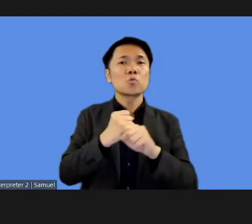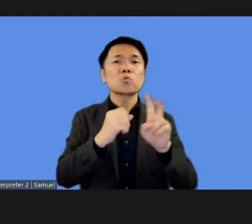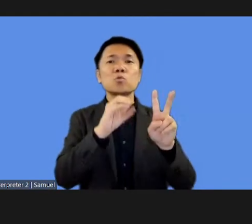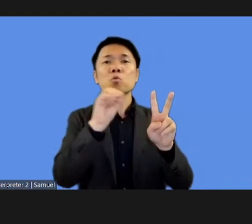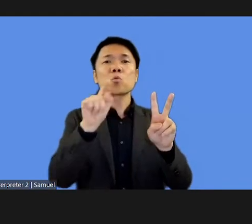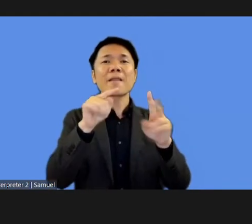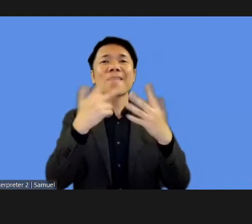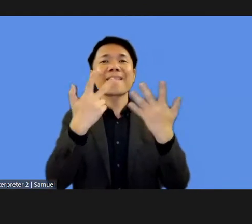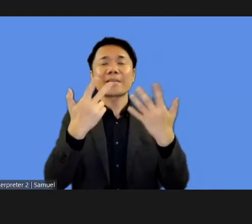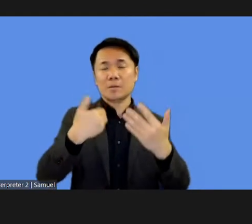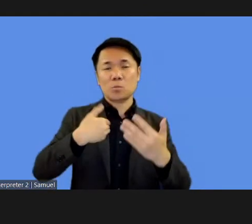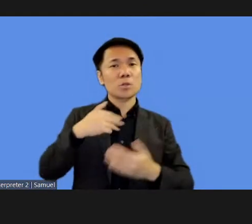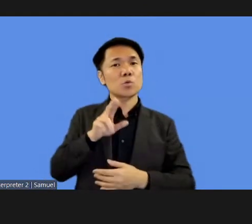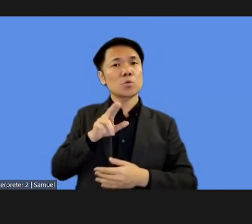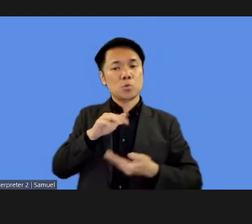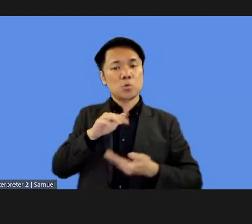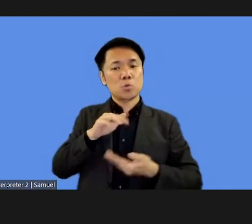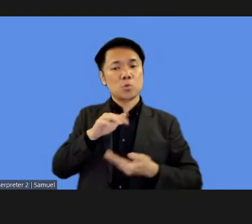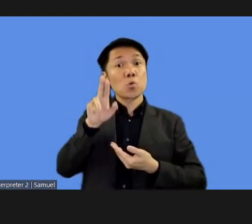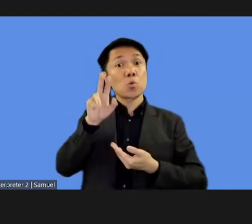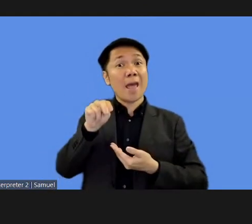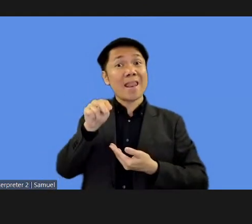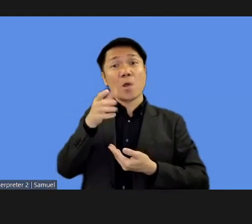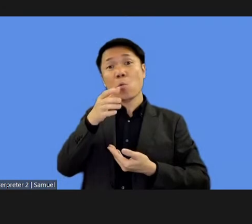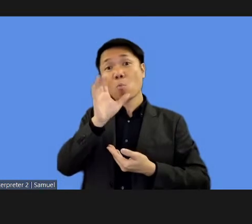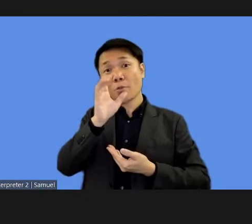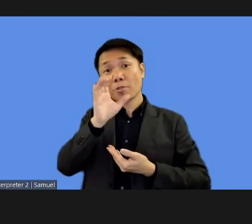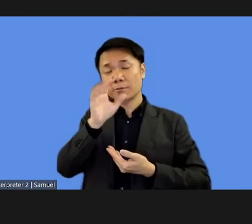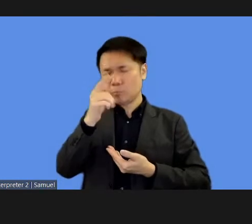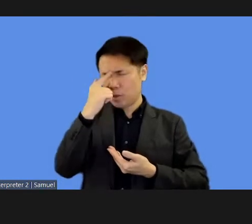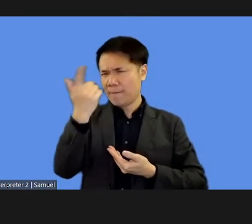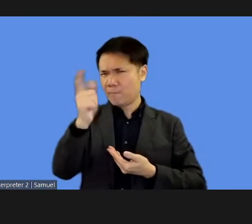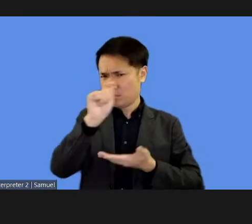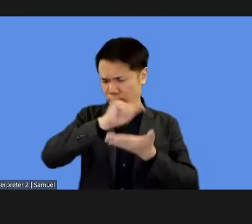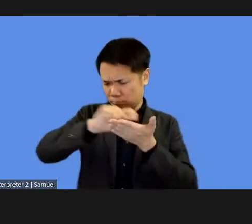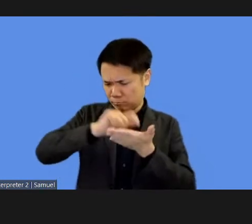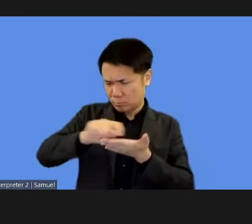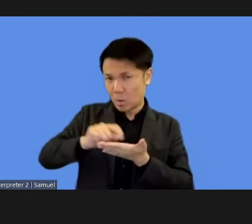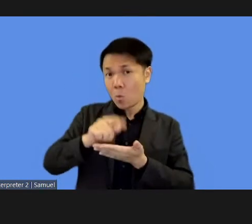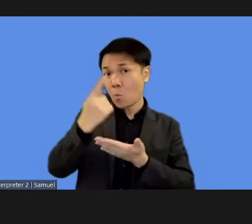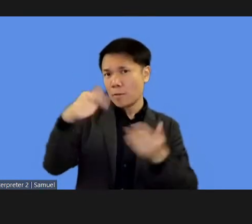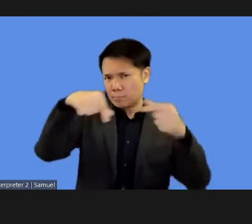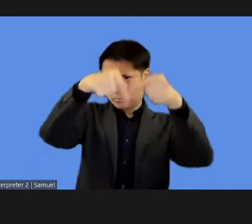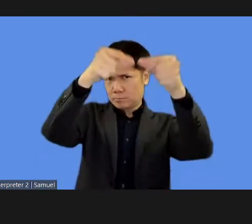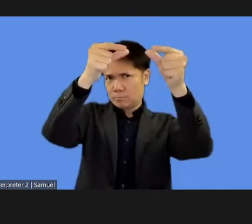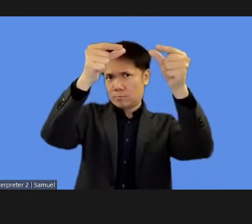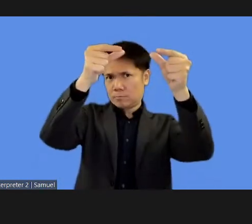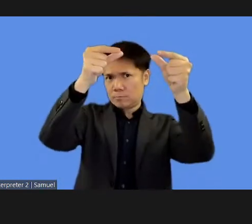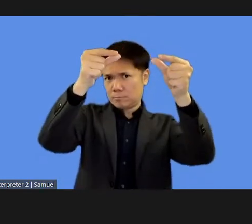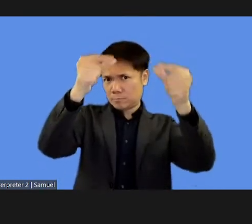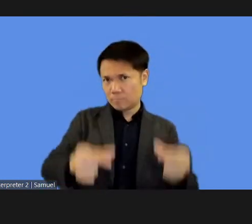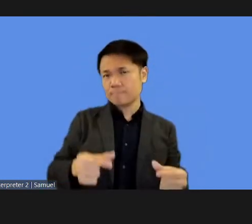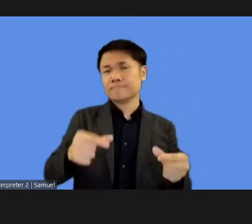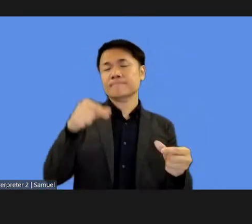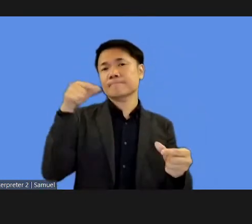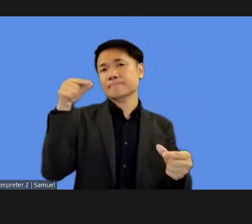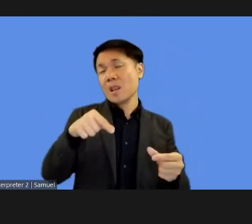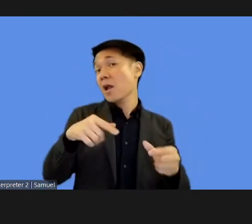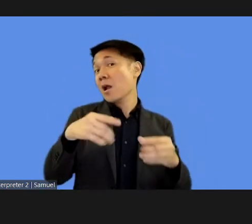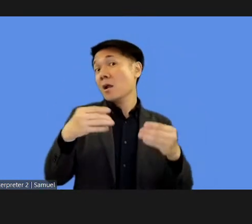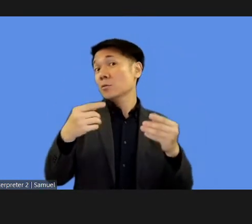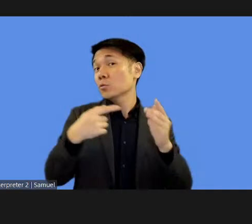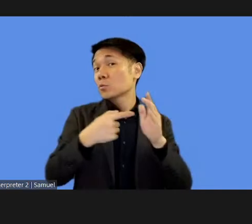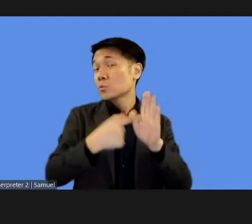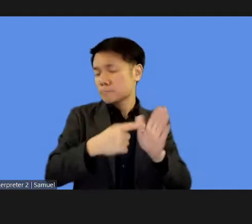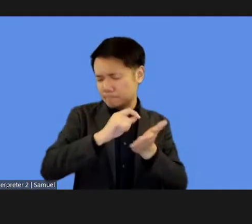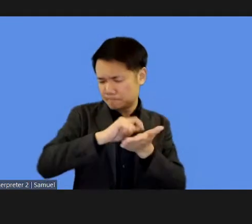right, we produced the SDG 6 synthesis report, which did exactly that. It